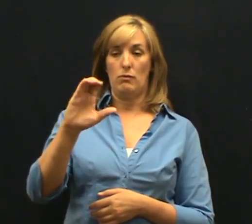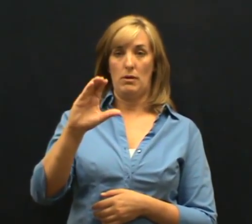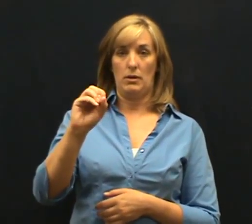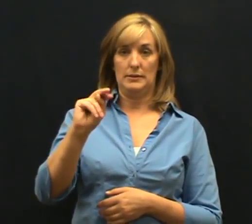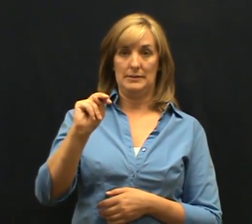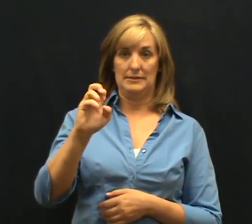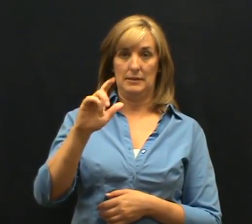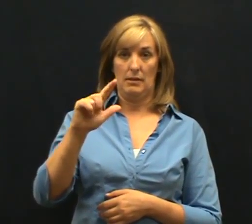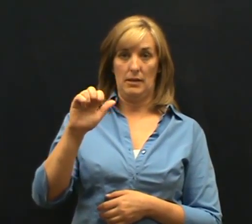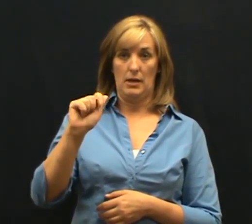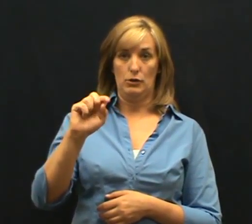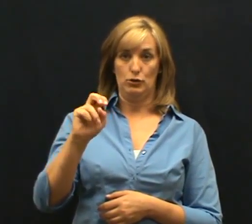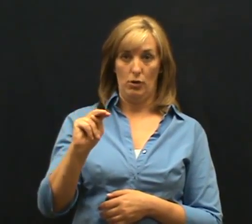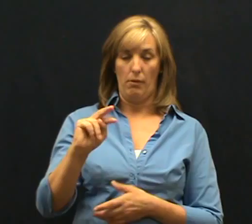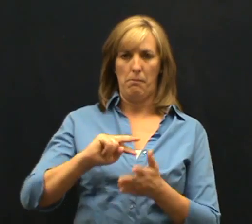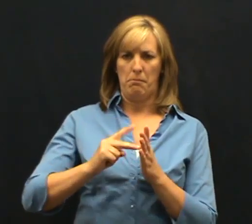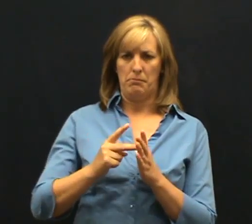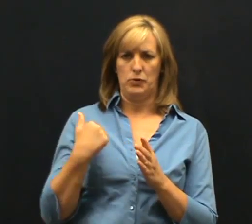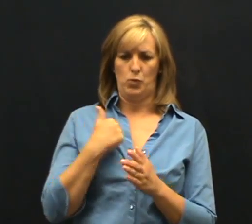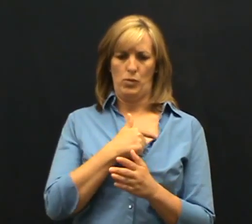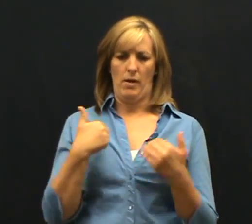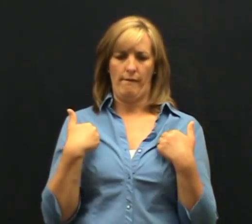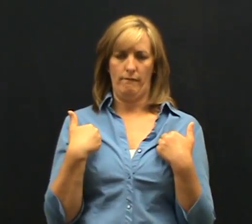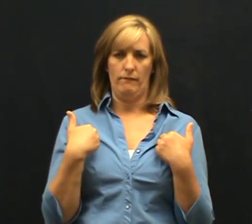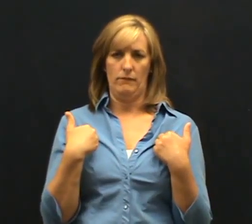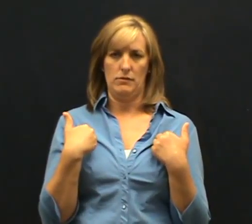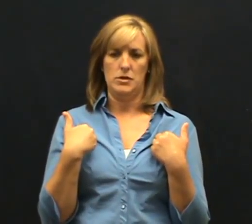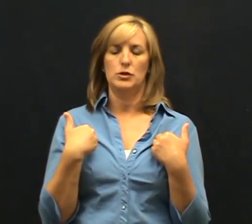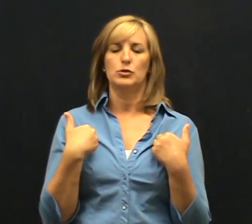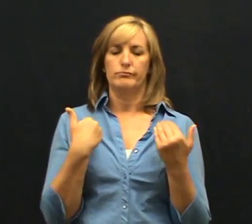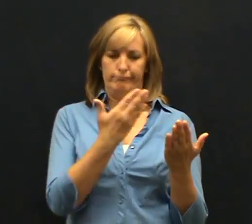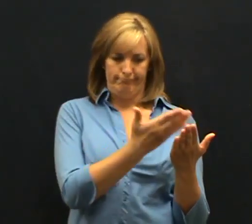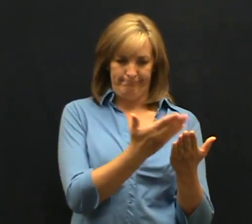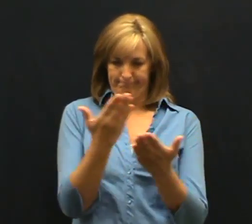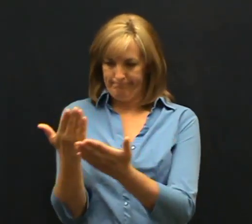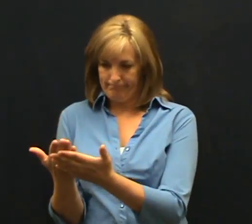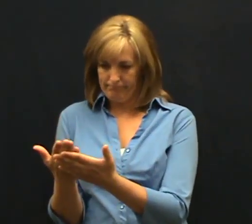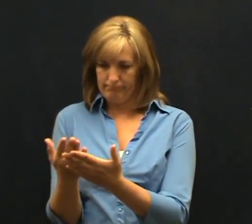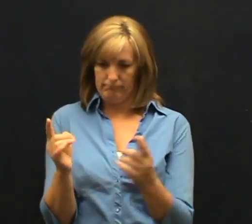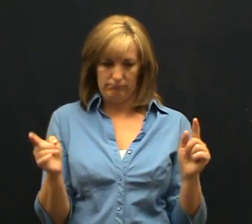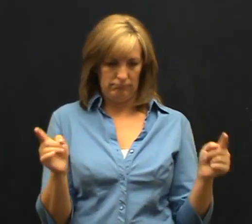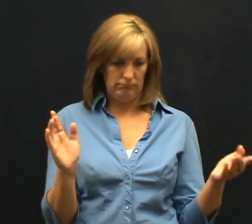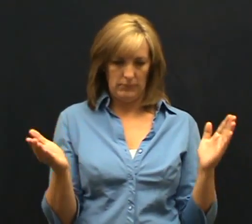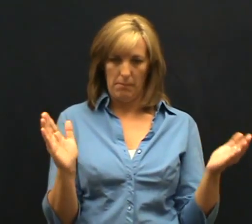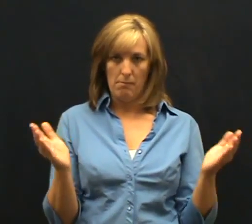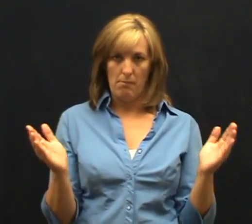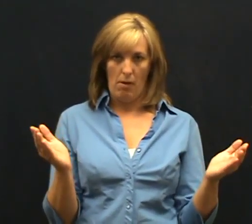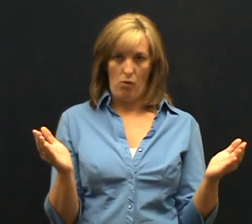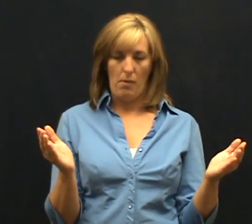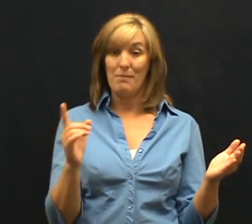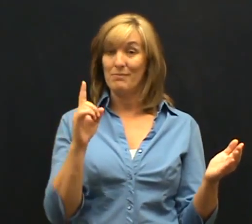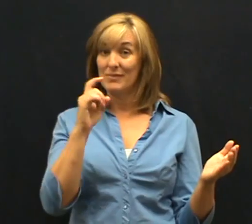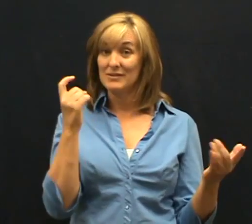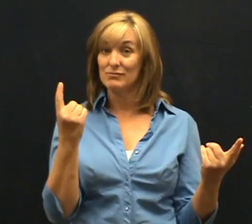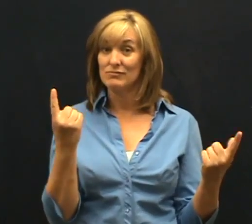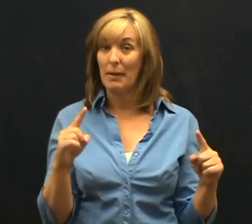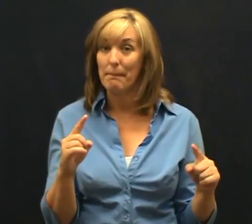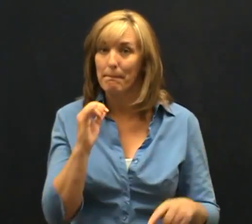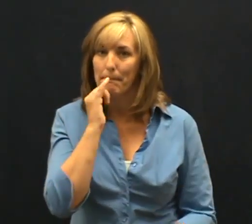internally to verify the accuracy of both the bank and our accounting records, because mistakes can be made in either one of